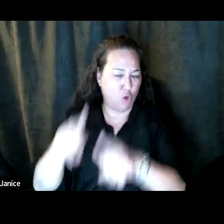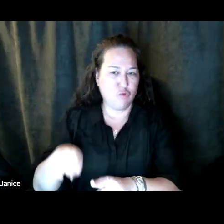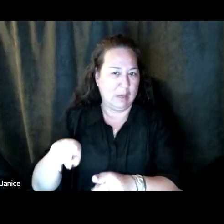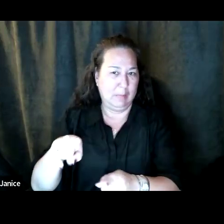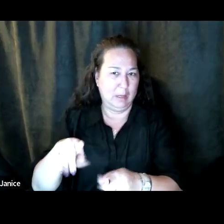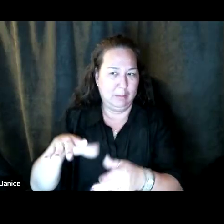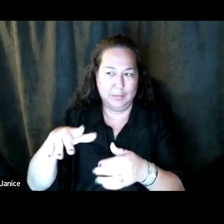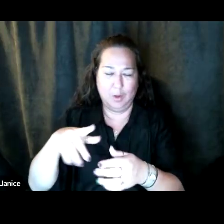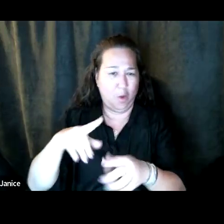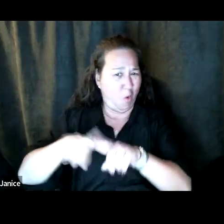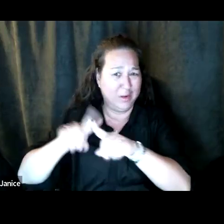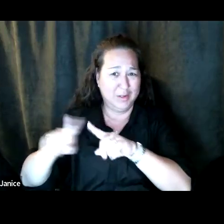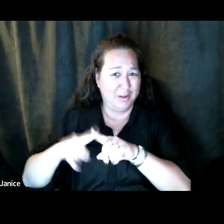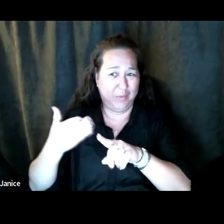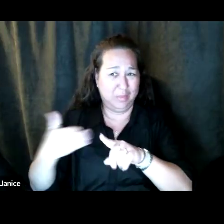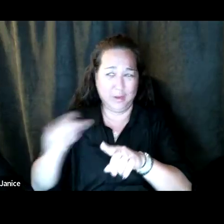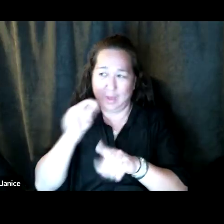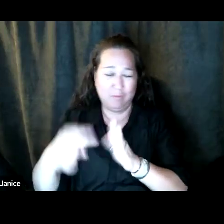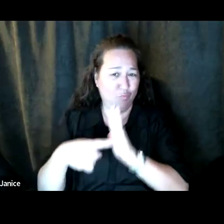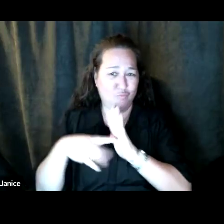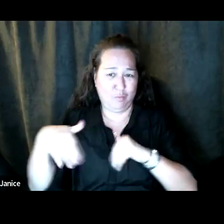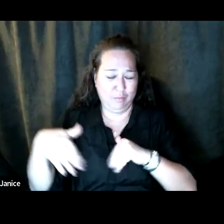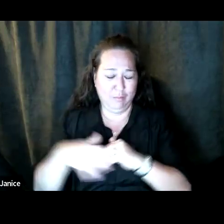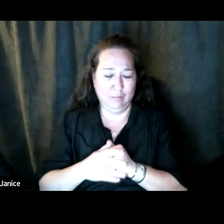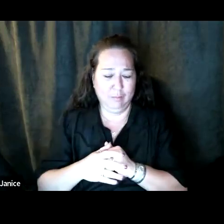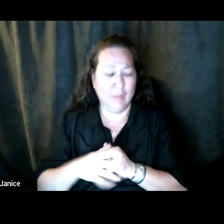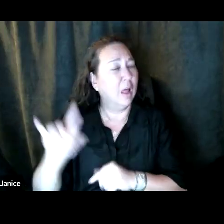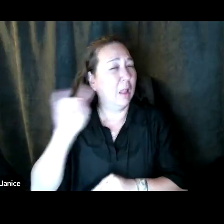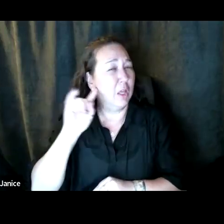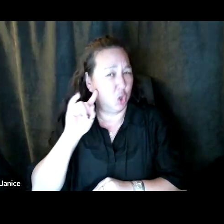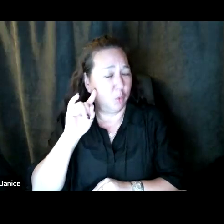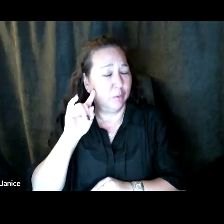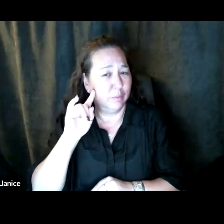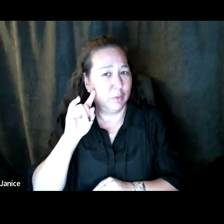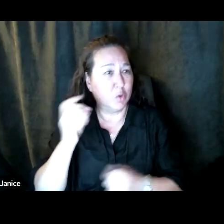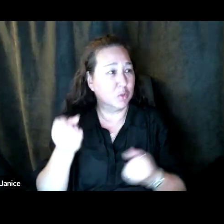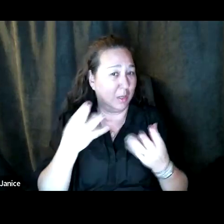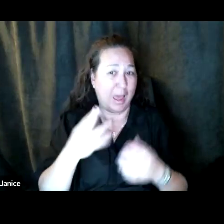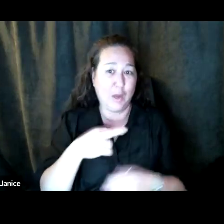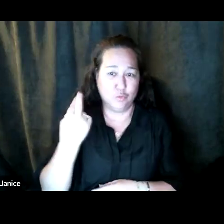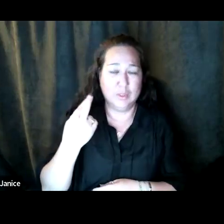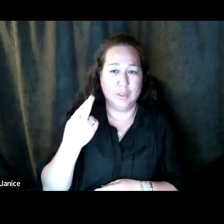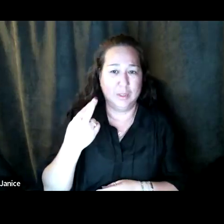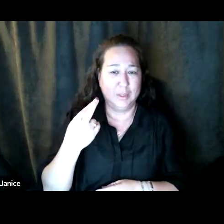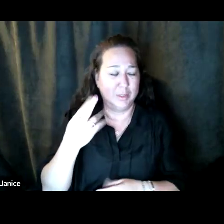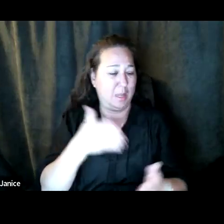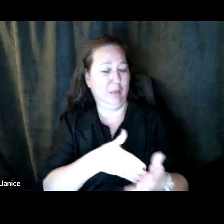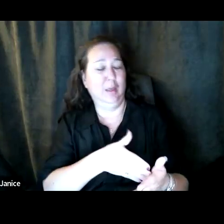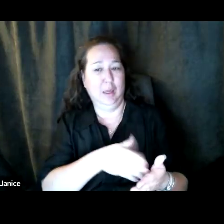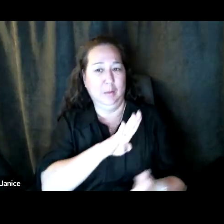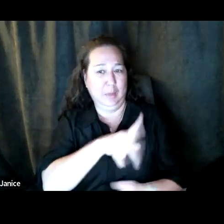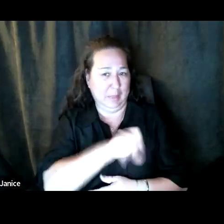things. As I think you've heard, there's considerable risk to the Boston Public Schools in approving this